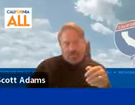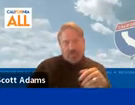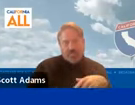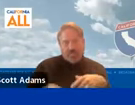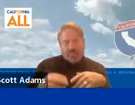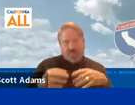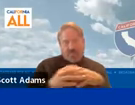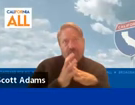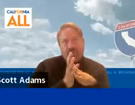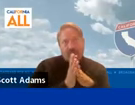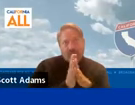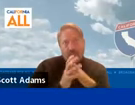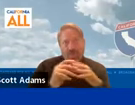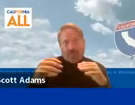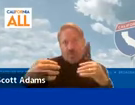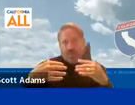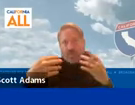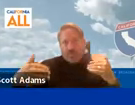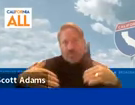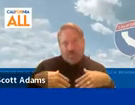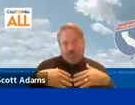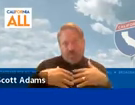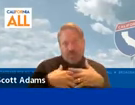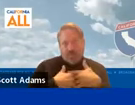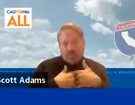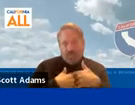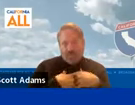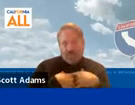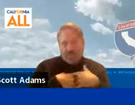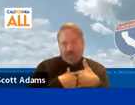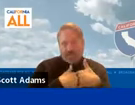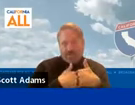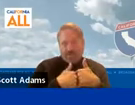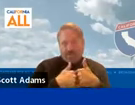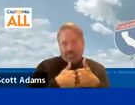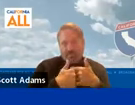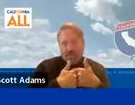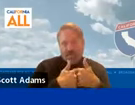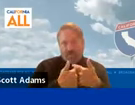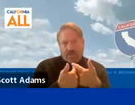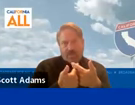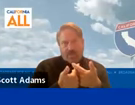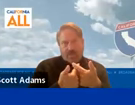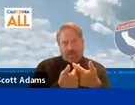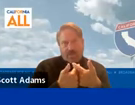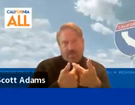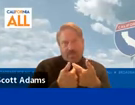Those are themes that we have heard throughout the working groups and also in the workshops, that in terms of